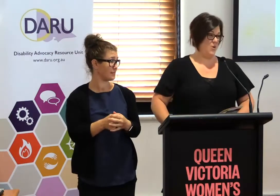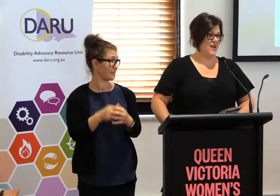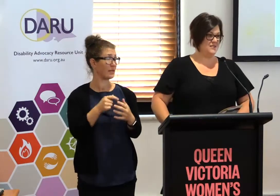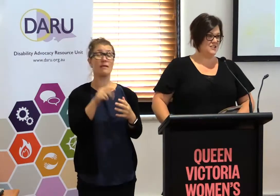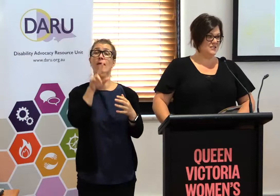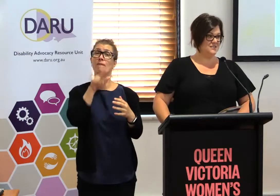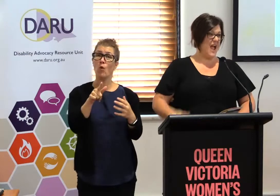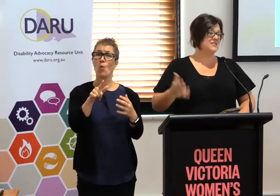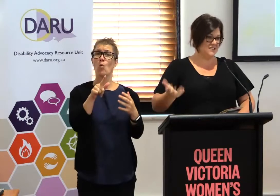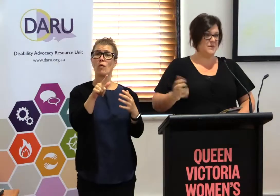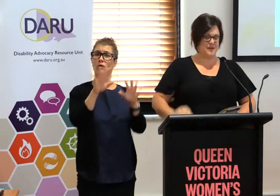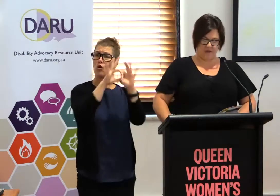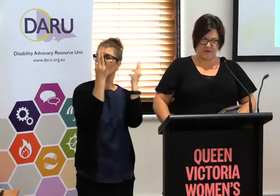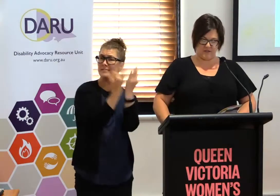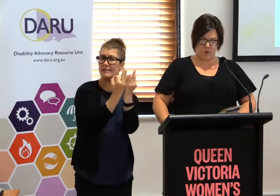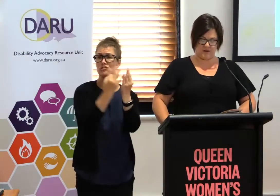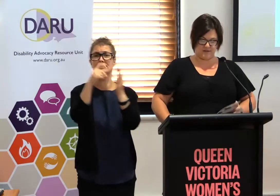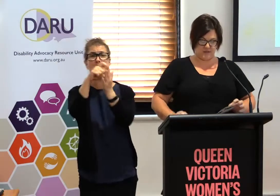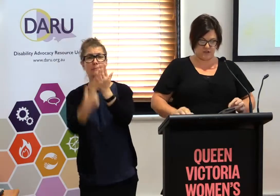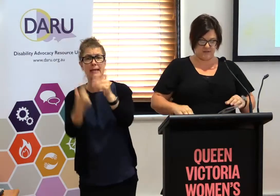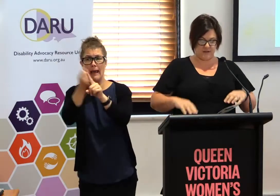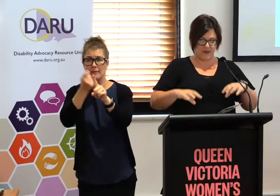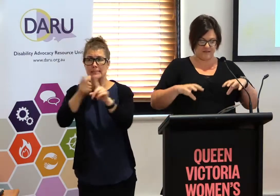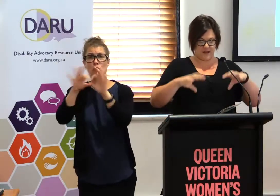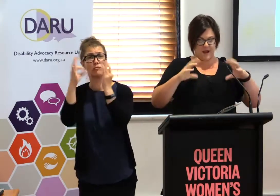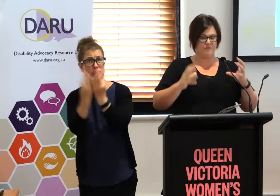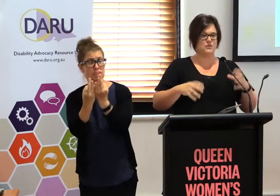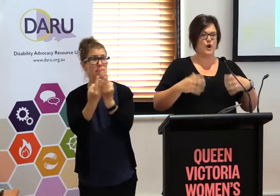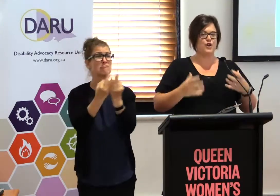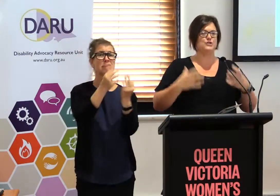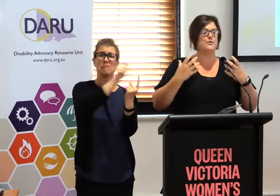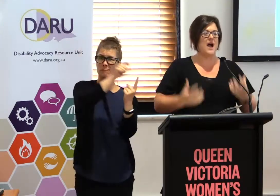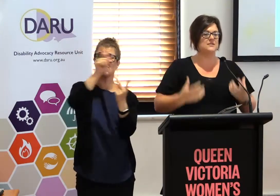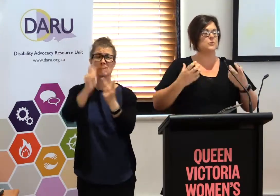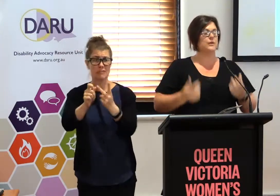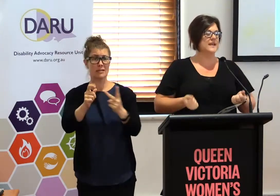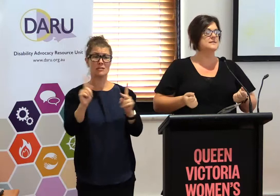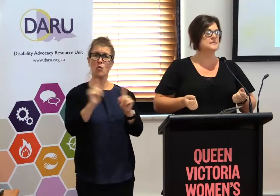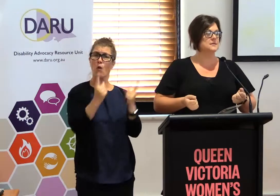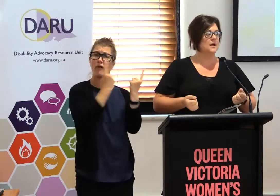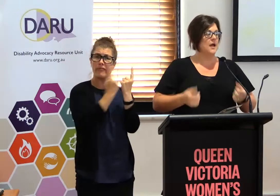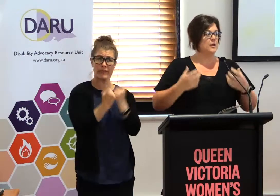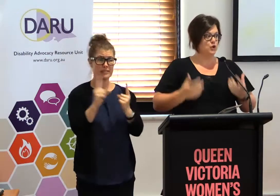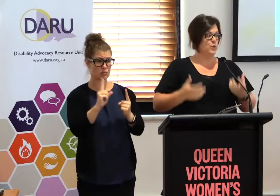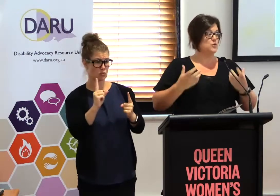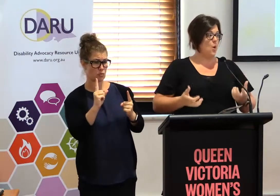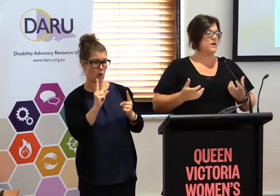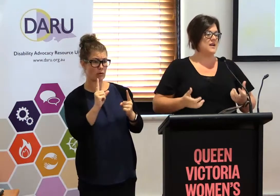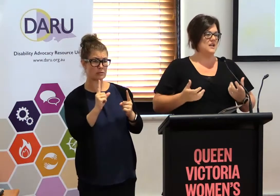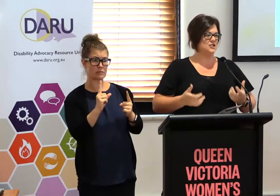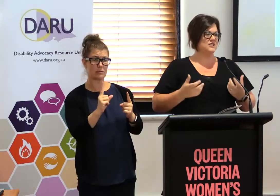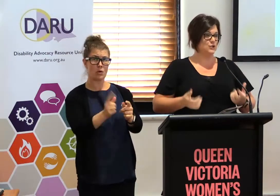mainstream organisations and disability advocacy organisations, and it basically covers what are those practical things that you and